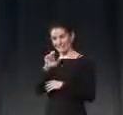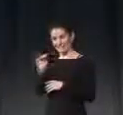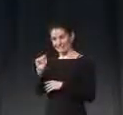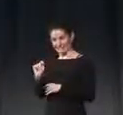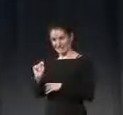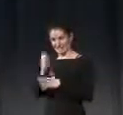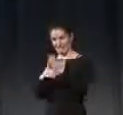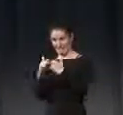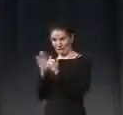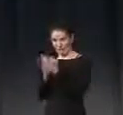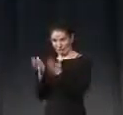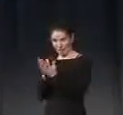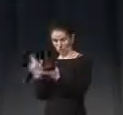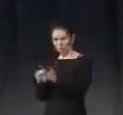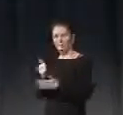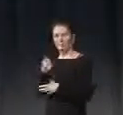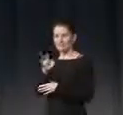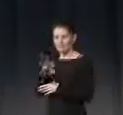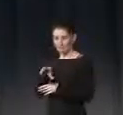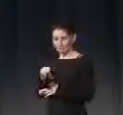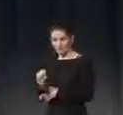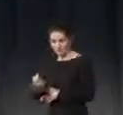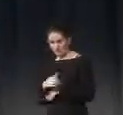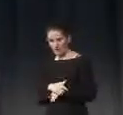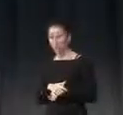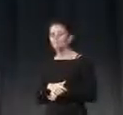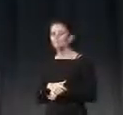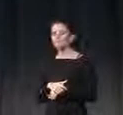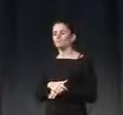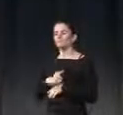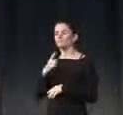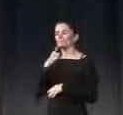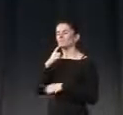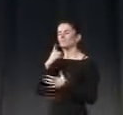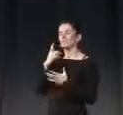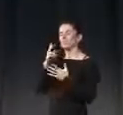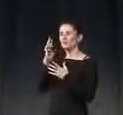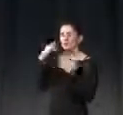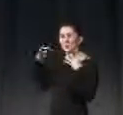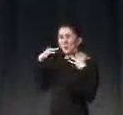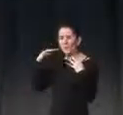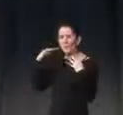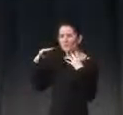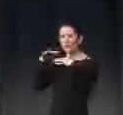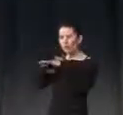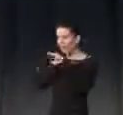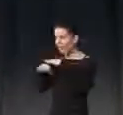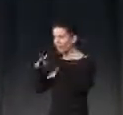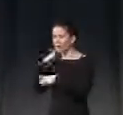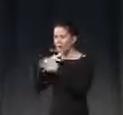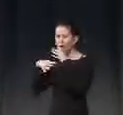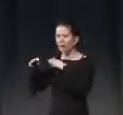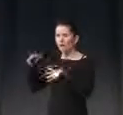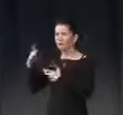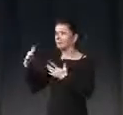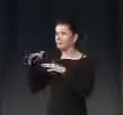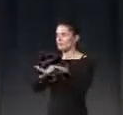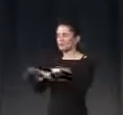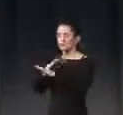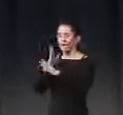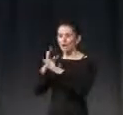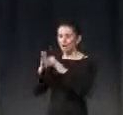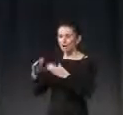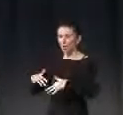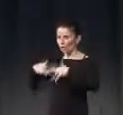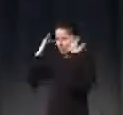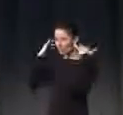AM was subject to, quote, a number of types of impairment: noise, crosstalk, modulation, distortion, and overload.